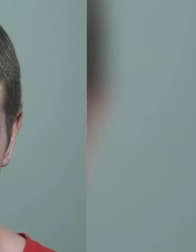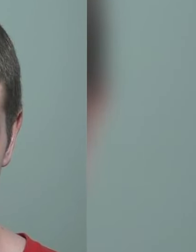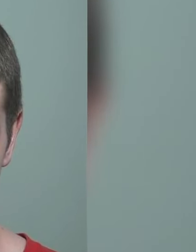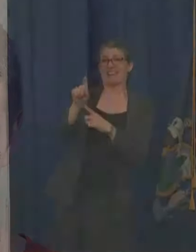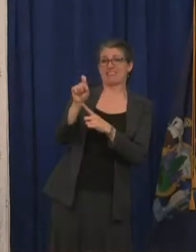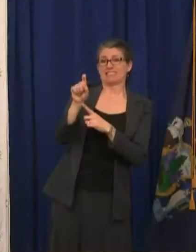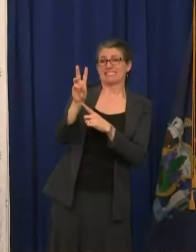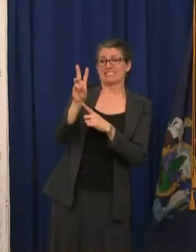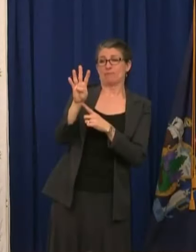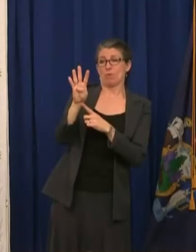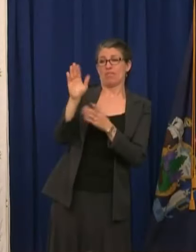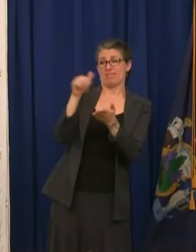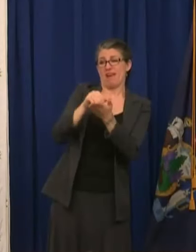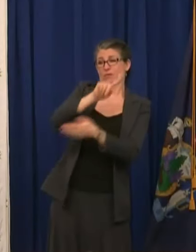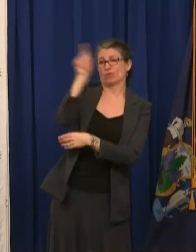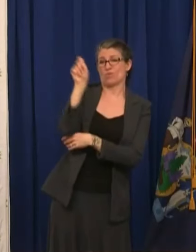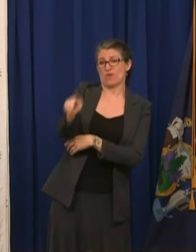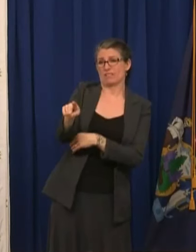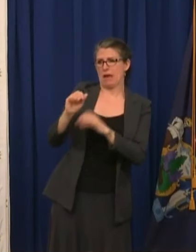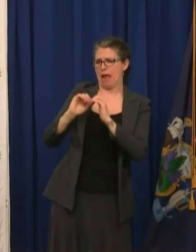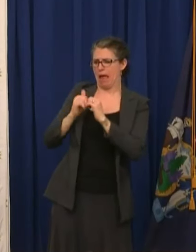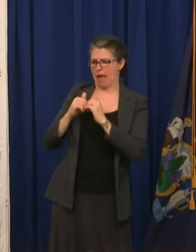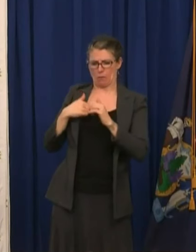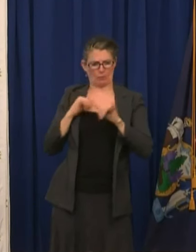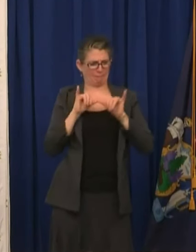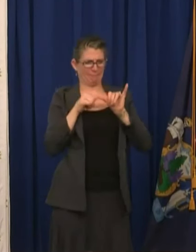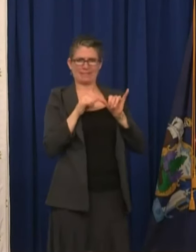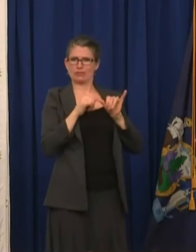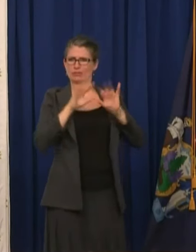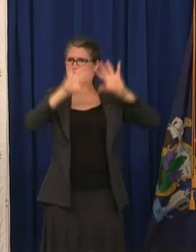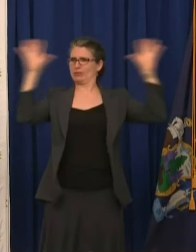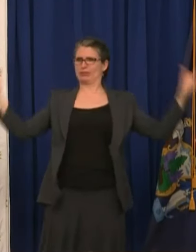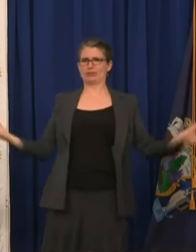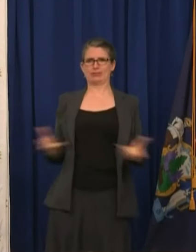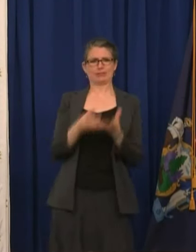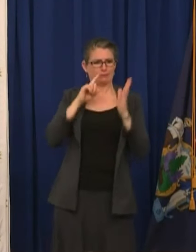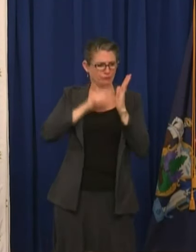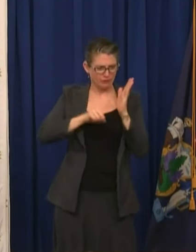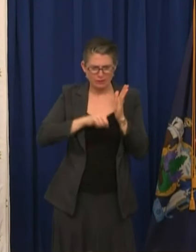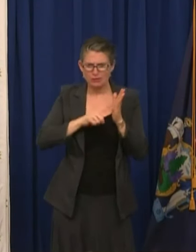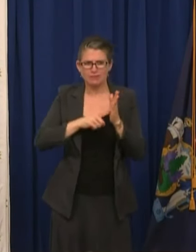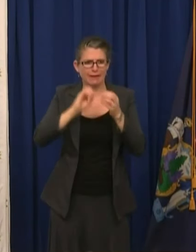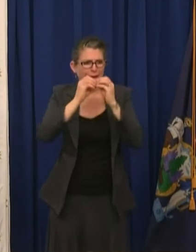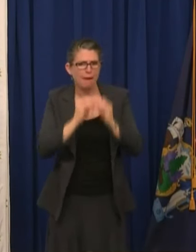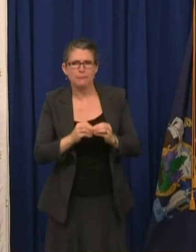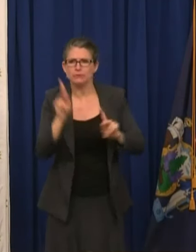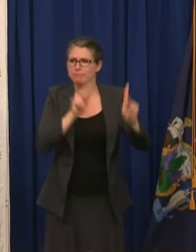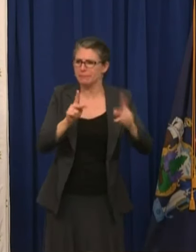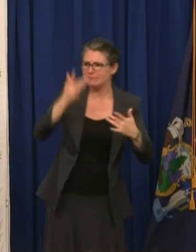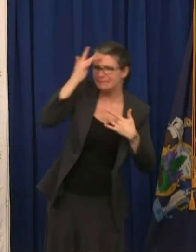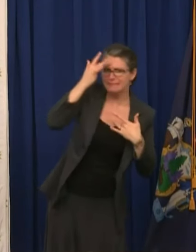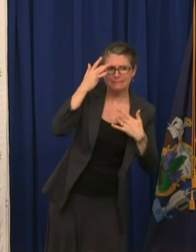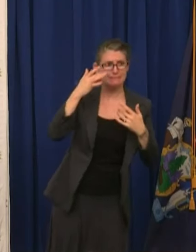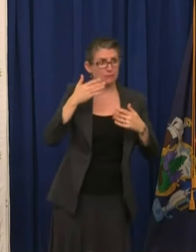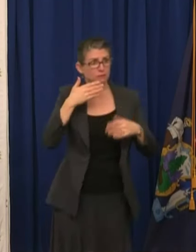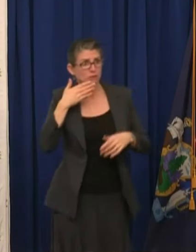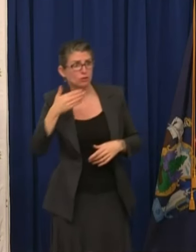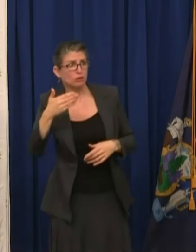an elementary school in... I'm going to pick up another question on the line, and then we'll go back to... Don, did you have any more follow-ups?